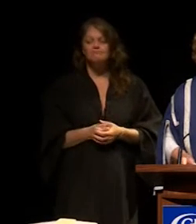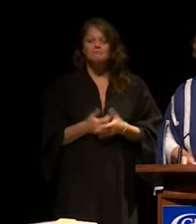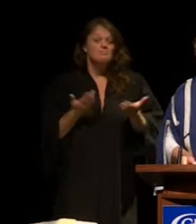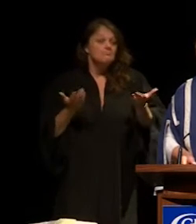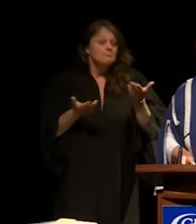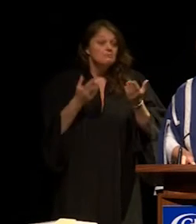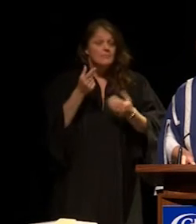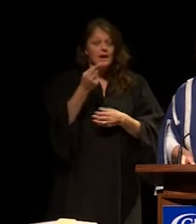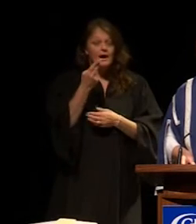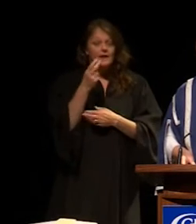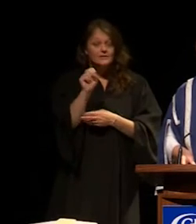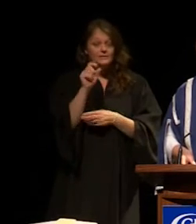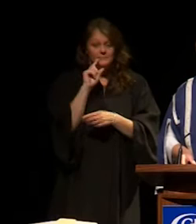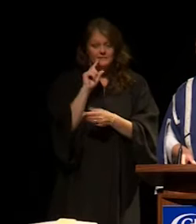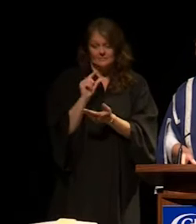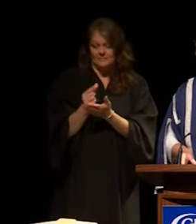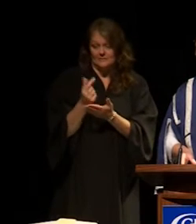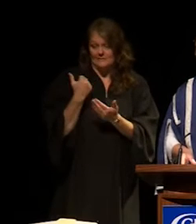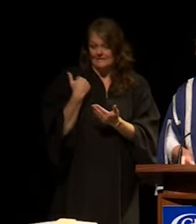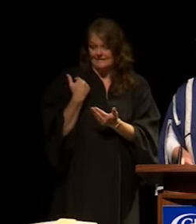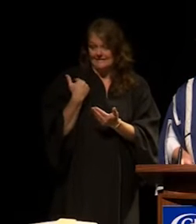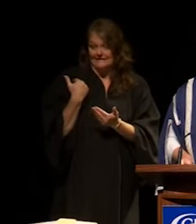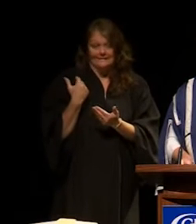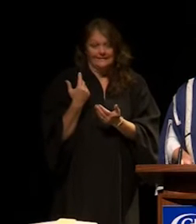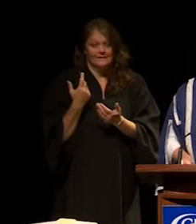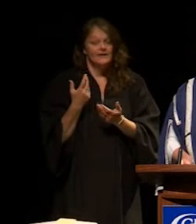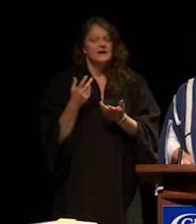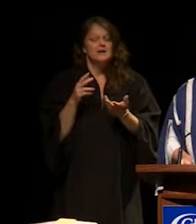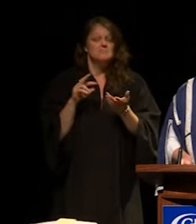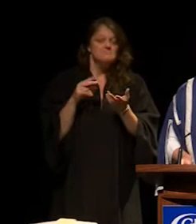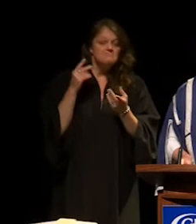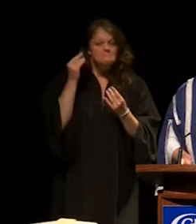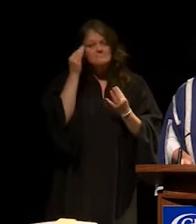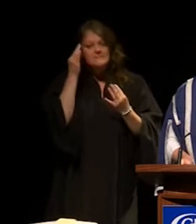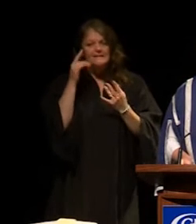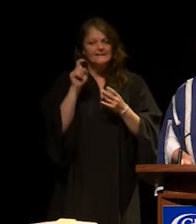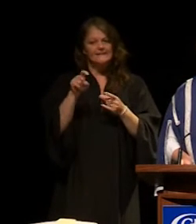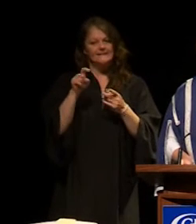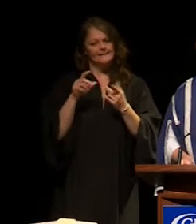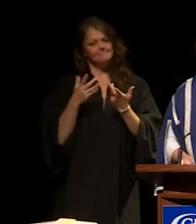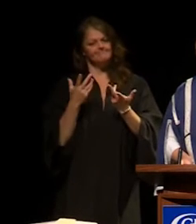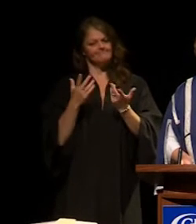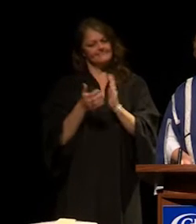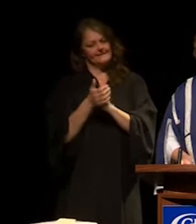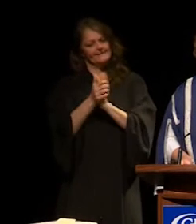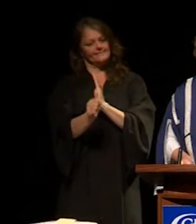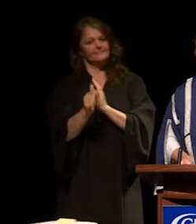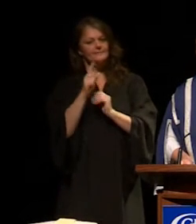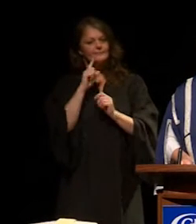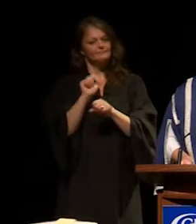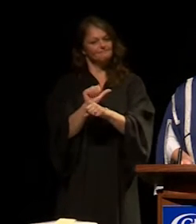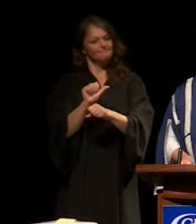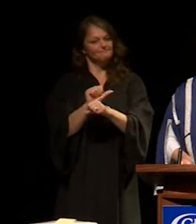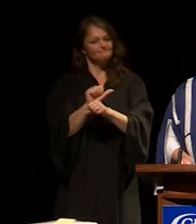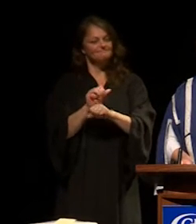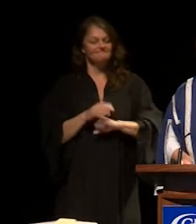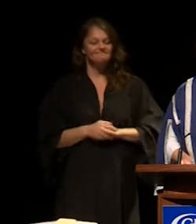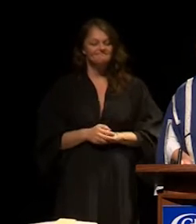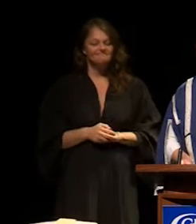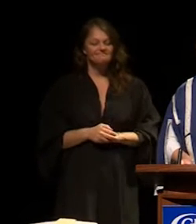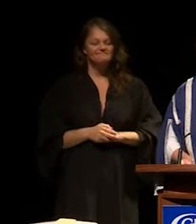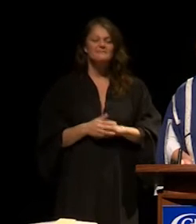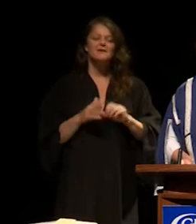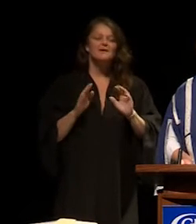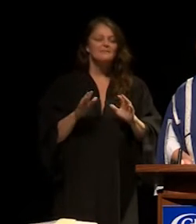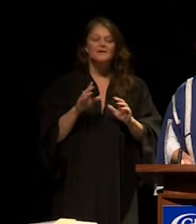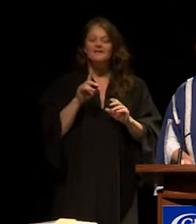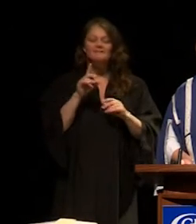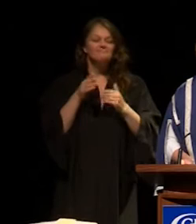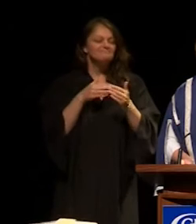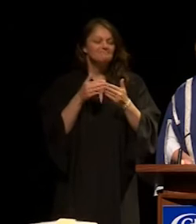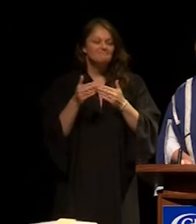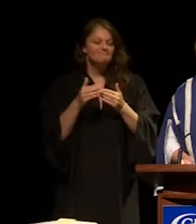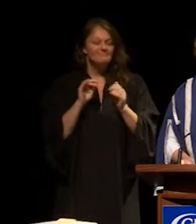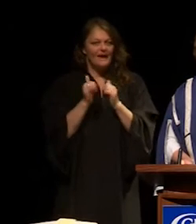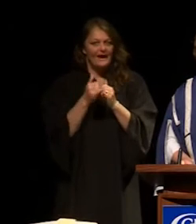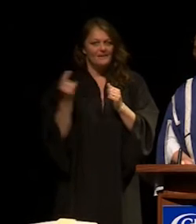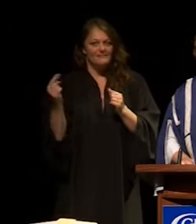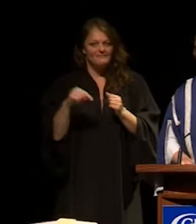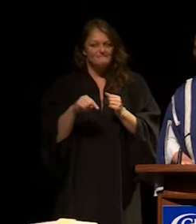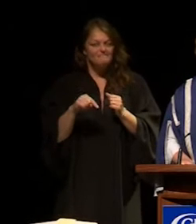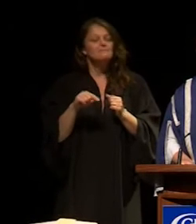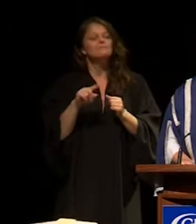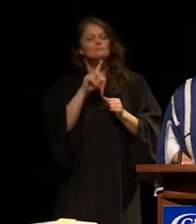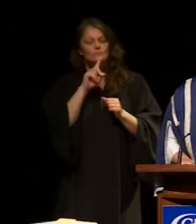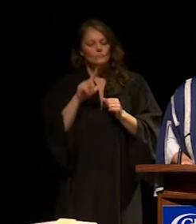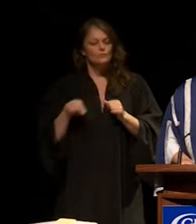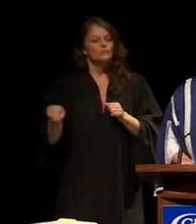recent high school graduate seeking employable skills. But you all had one thing in common, and that's the desire